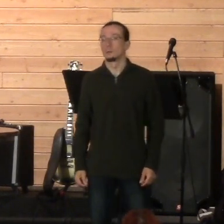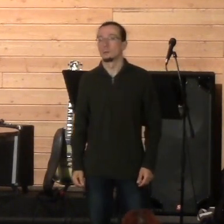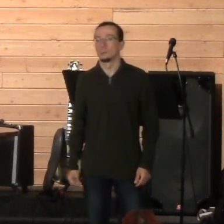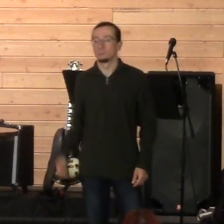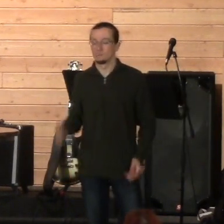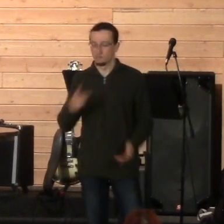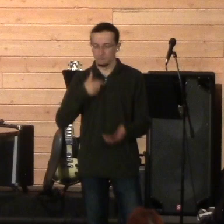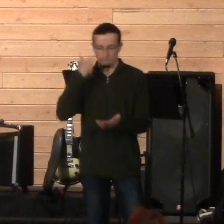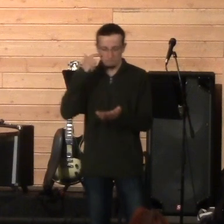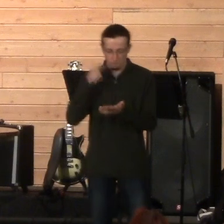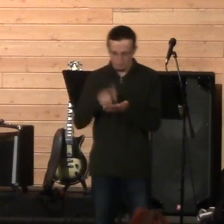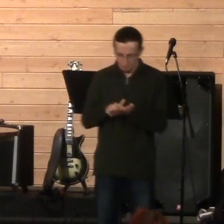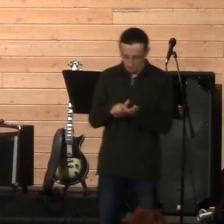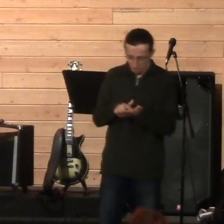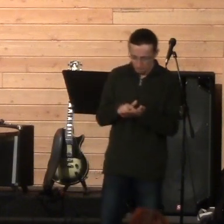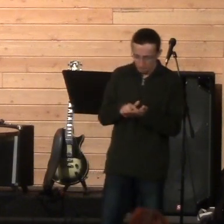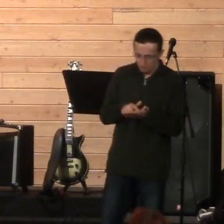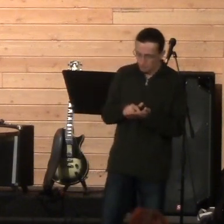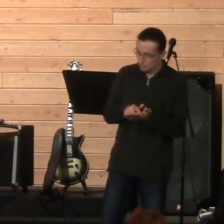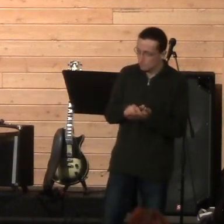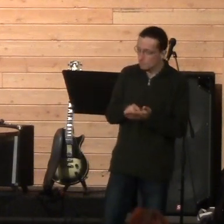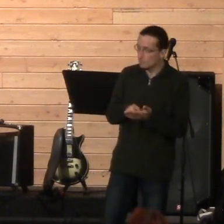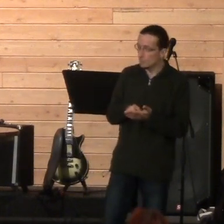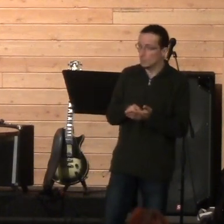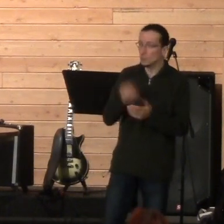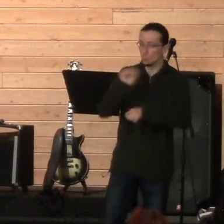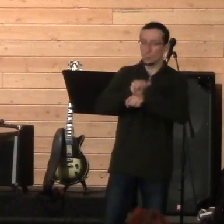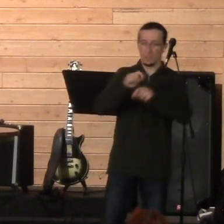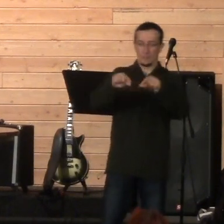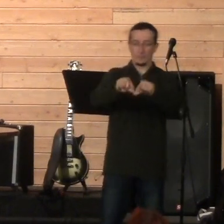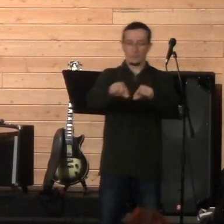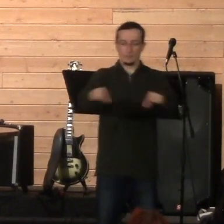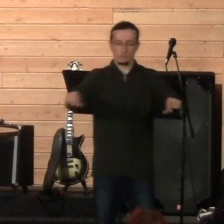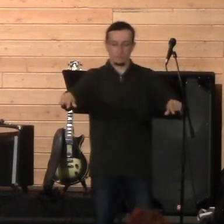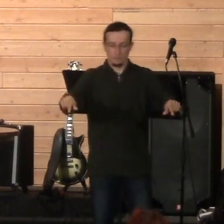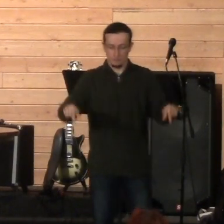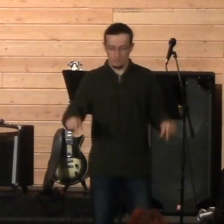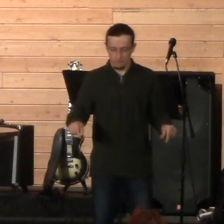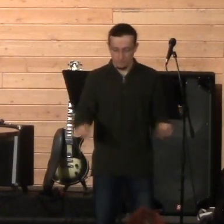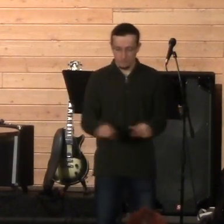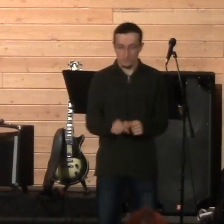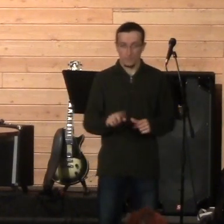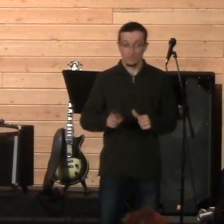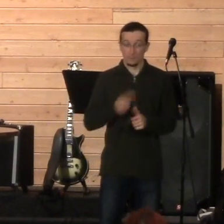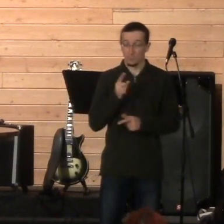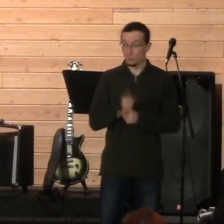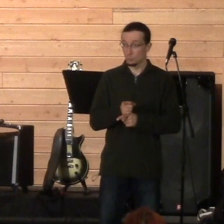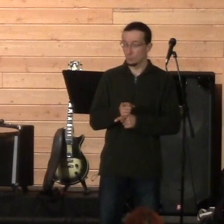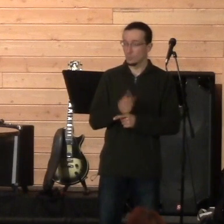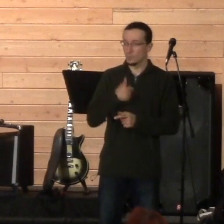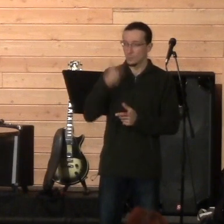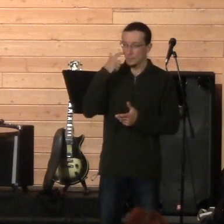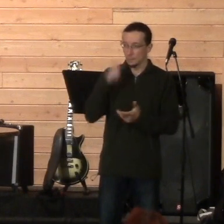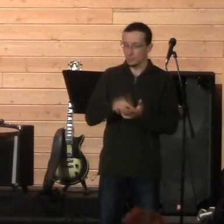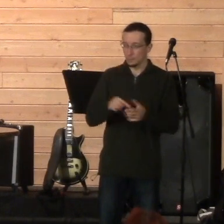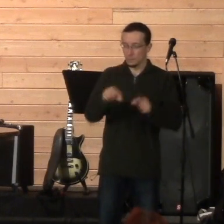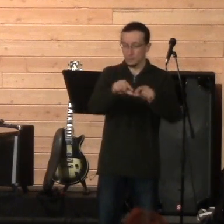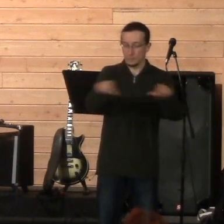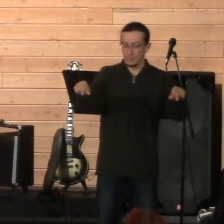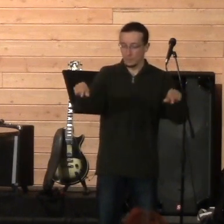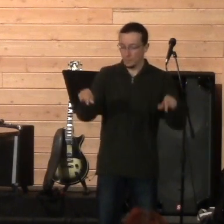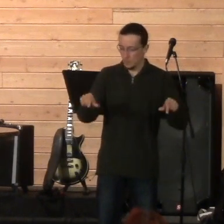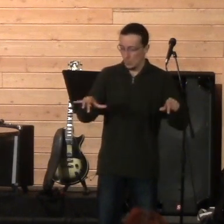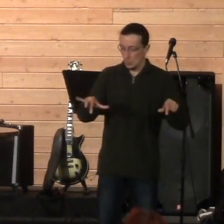And I noticed that there was, you know, you work on the edges first, right? I noticed that there was an edge piece that